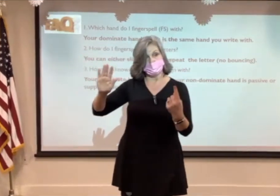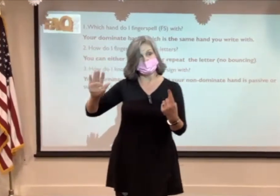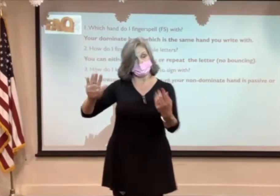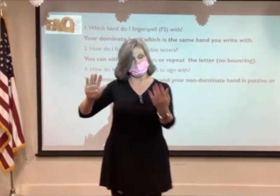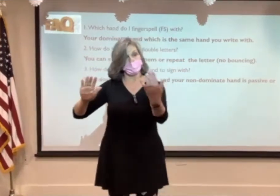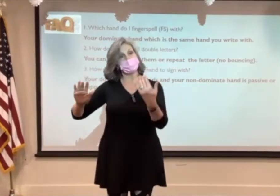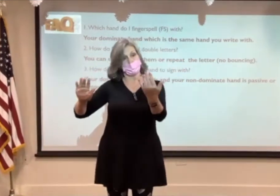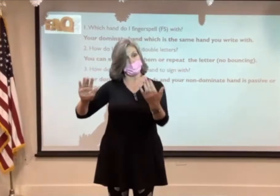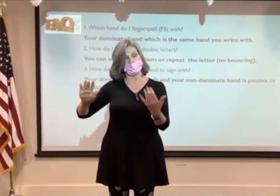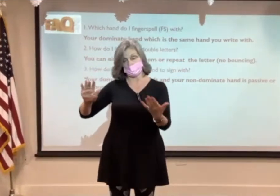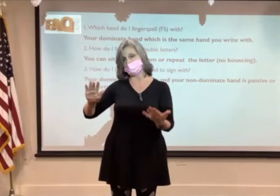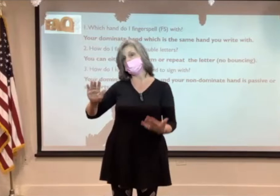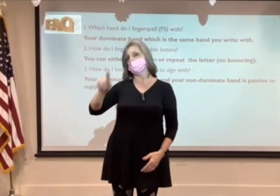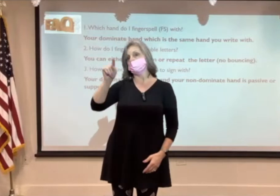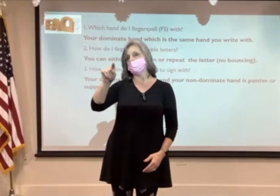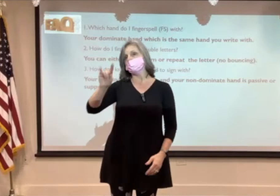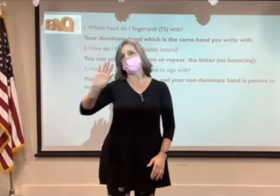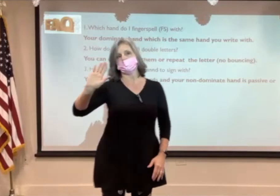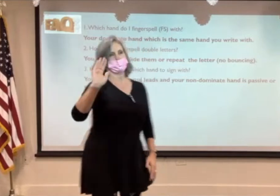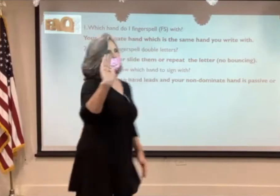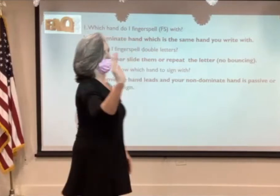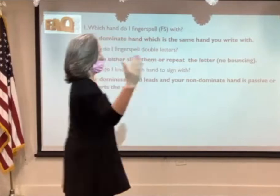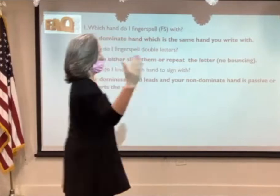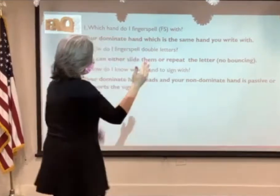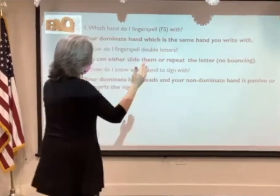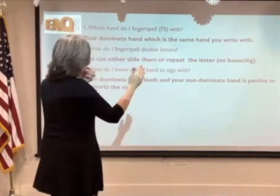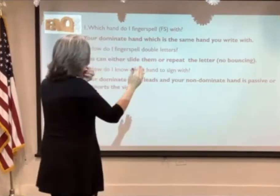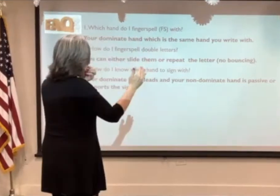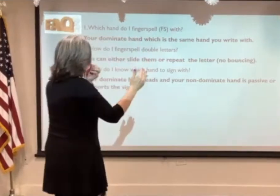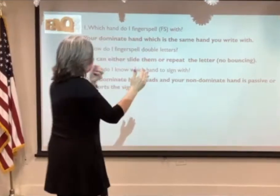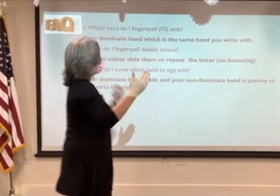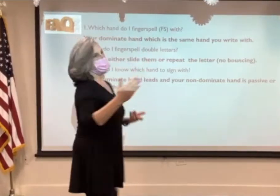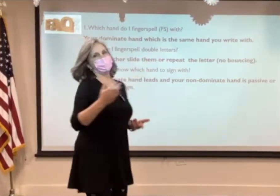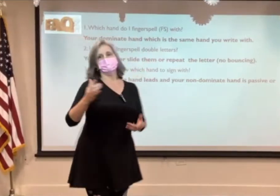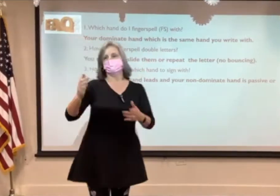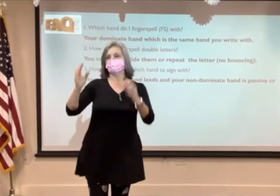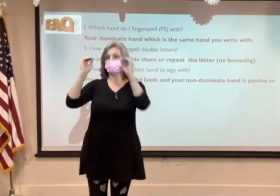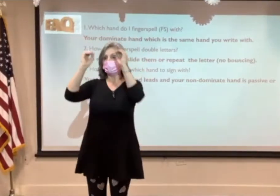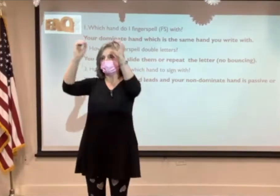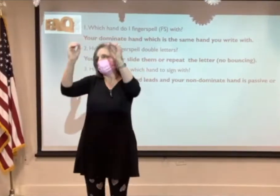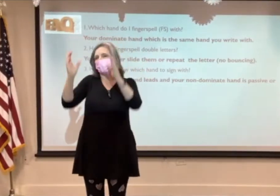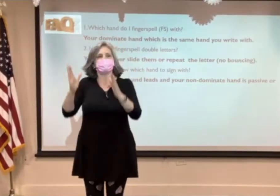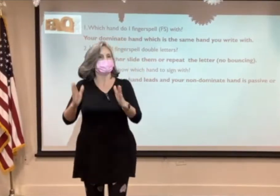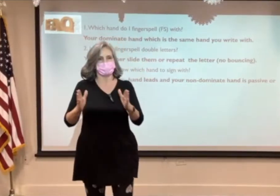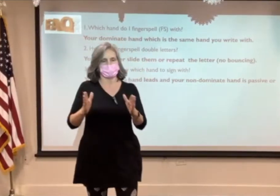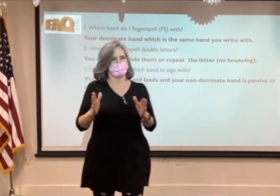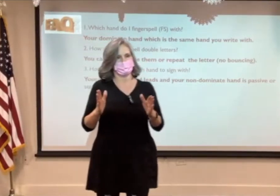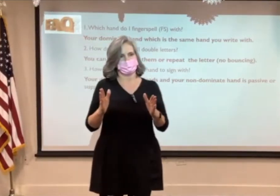me, or someone signing on a computer. You guys would have to turn it around. What I mean by that is if I do teacher, everyone's going to sign it the